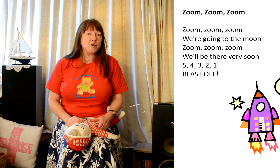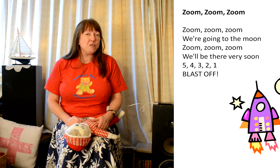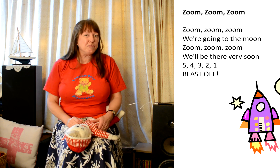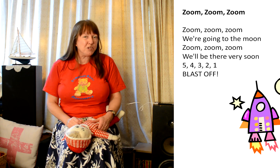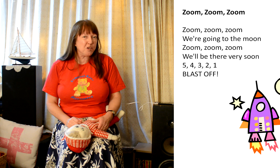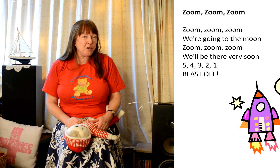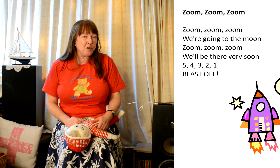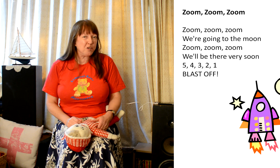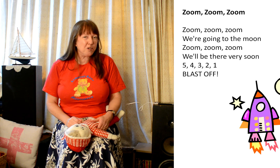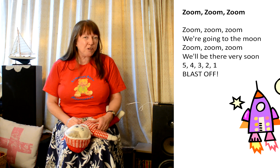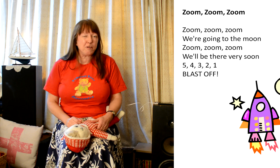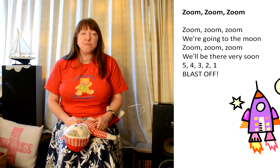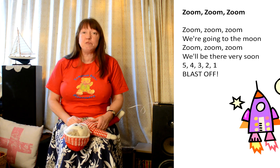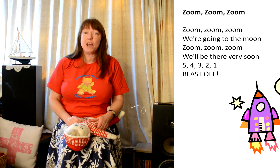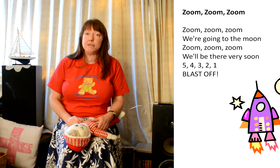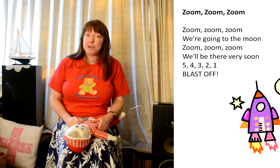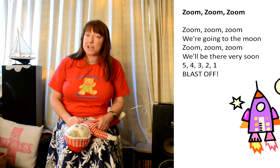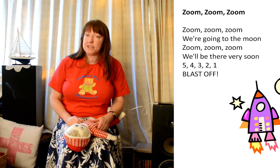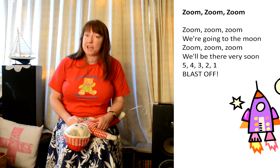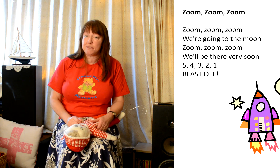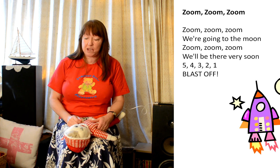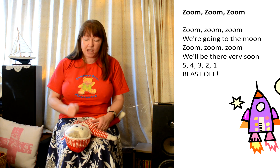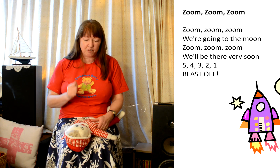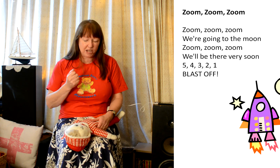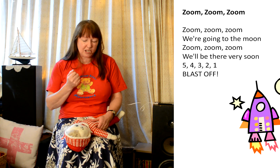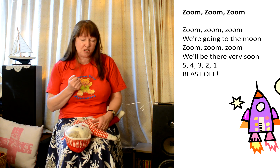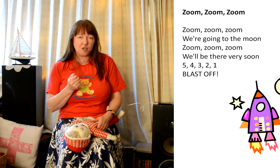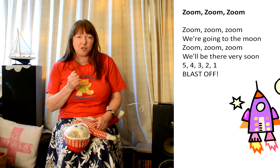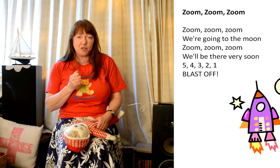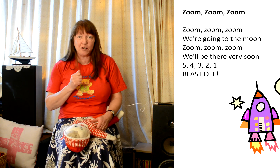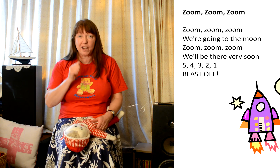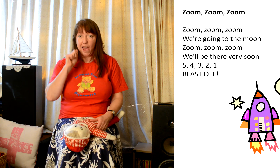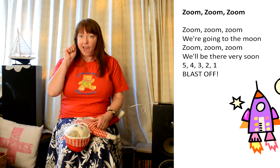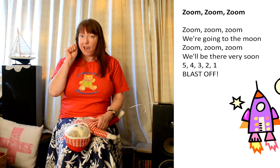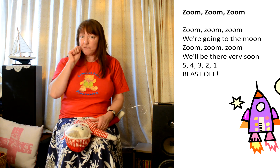zoom, zoom, we'll be there very soon.